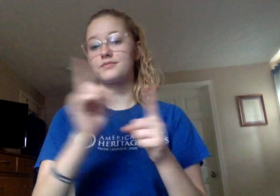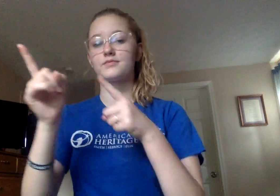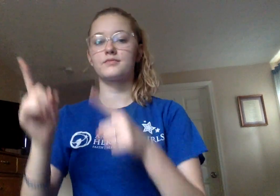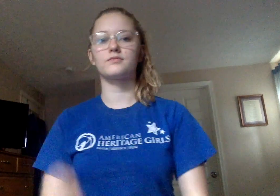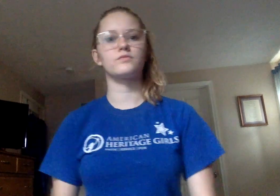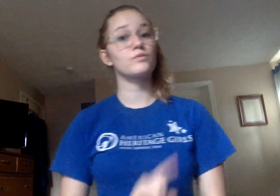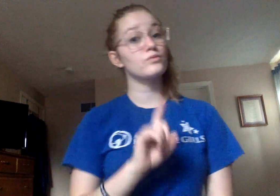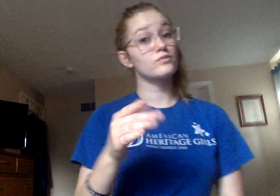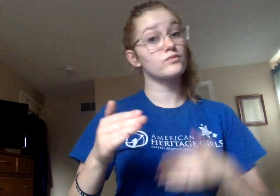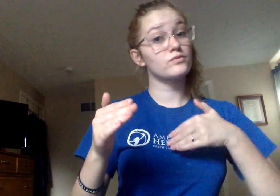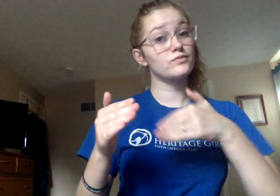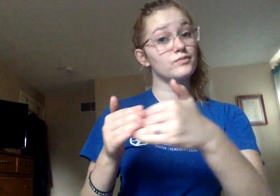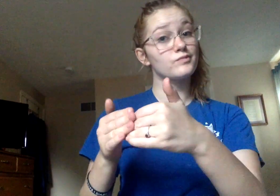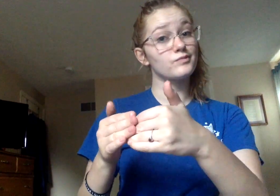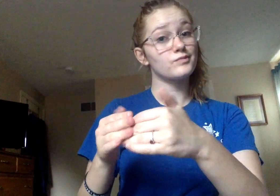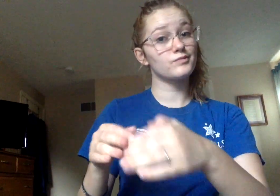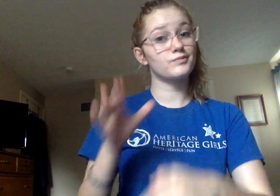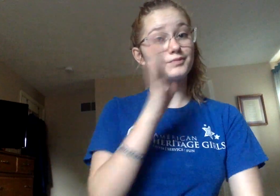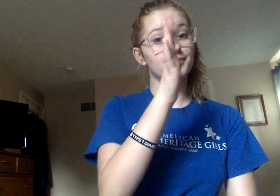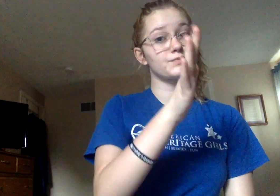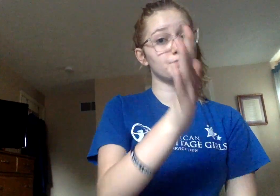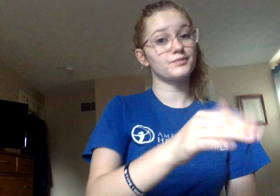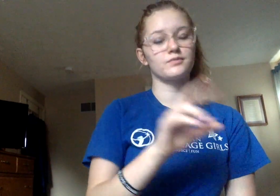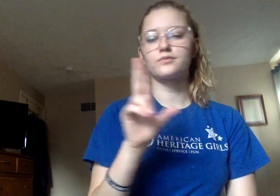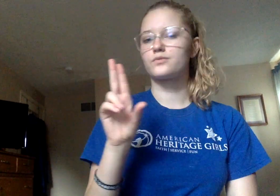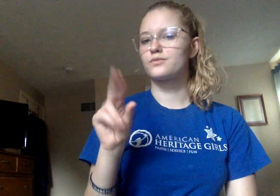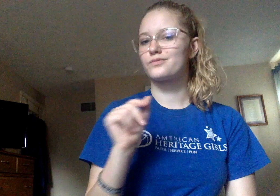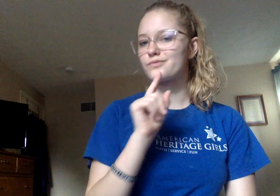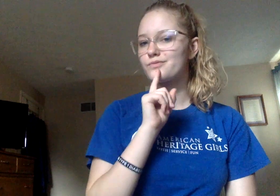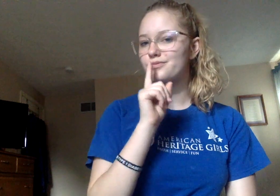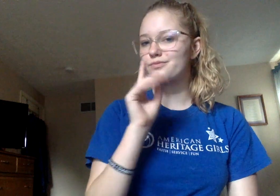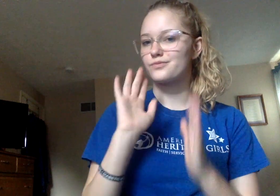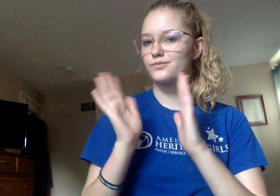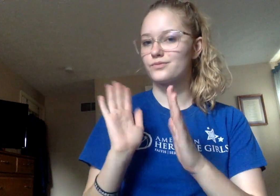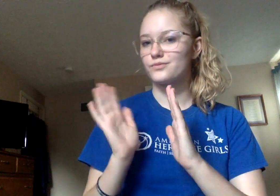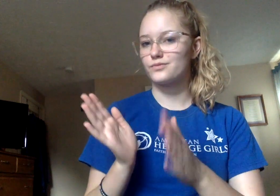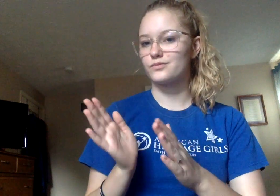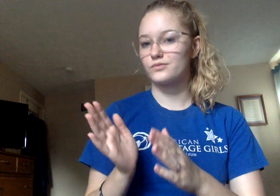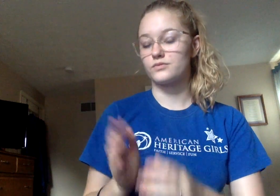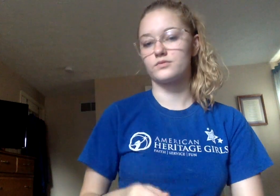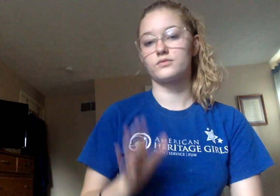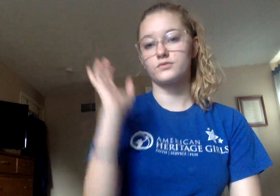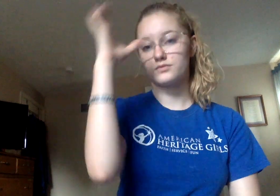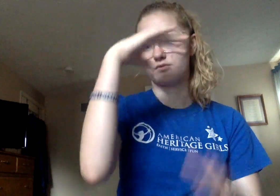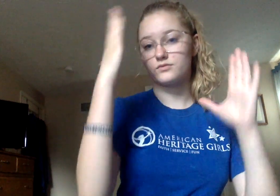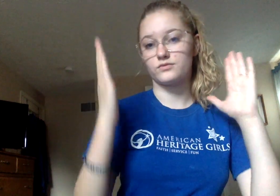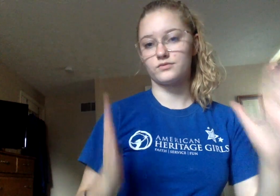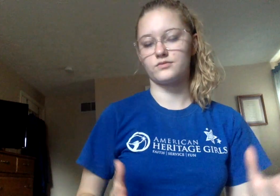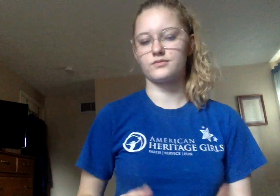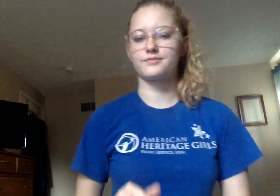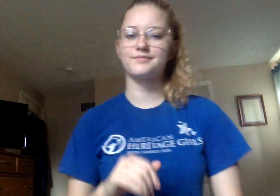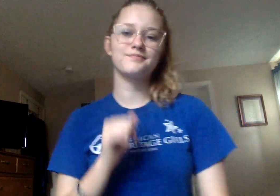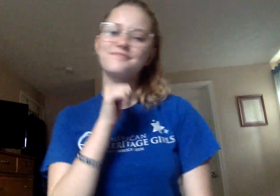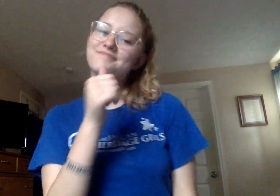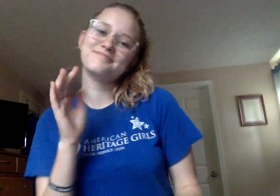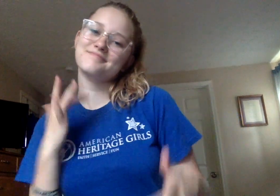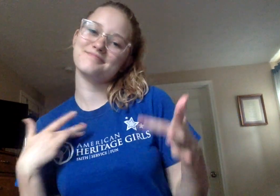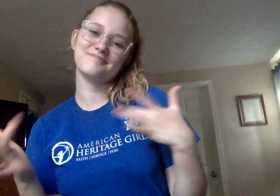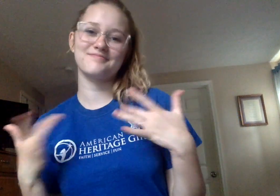Granny's house and don't talk to strangers," her mother called after her. "Don't worry," sang Little Red Riding Hood as she went